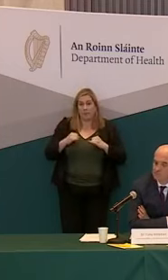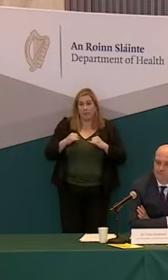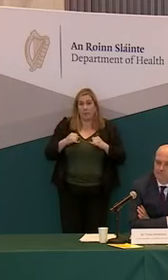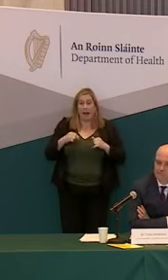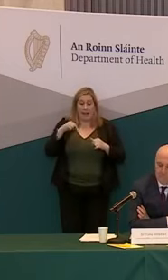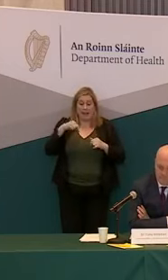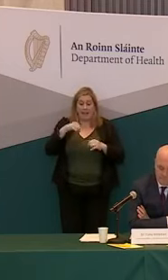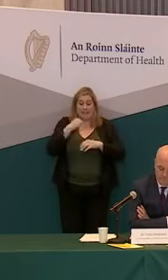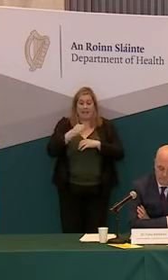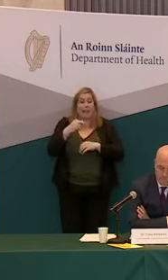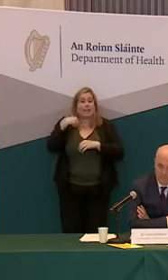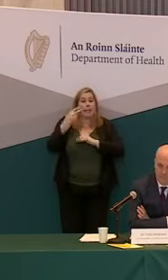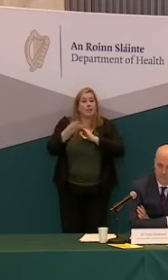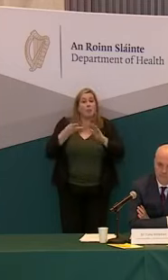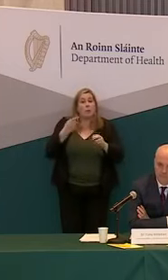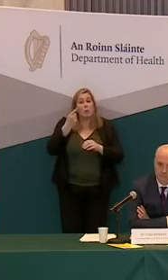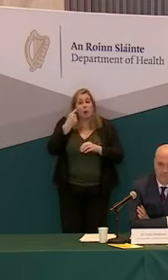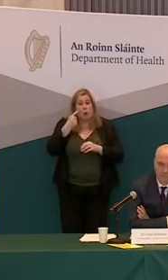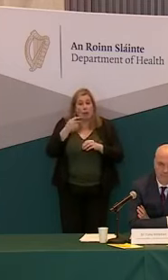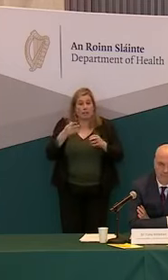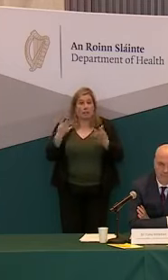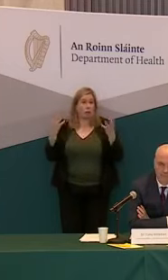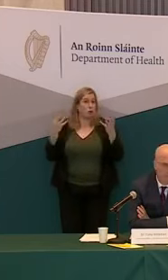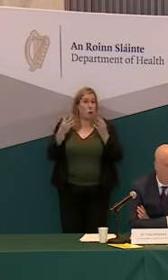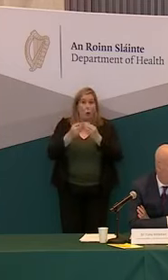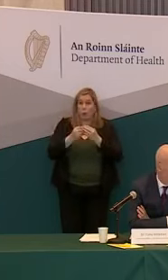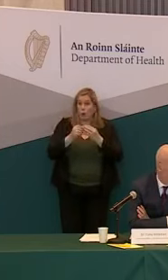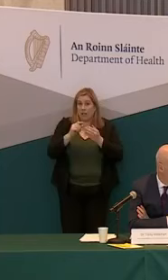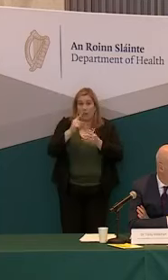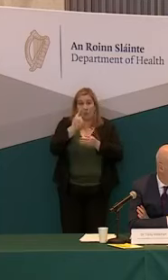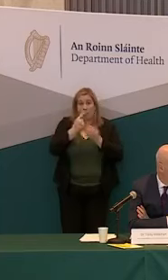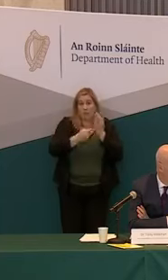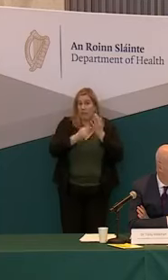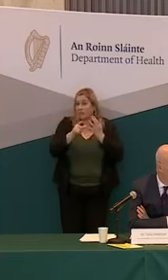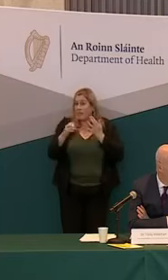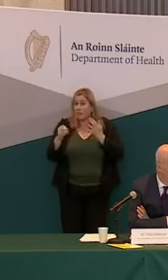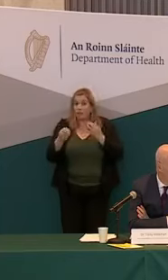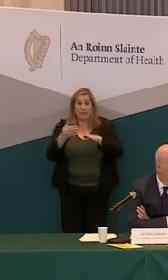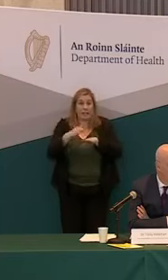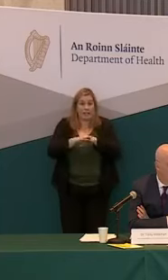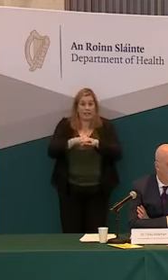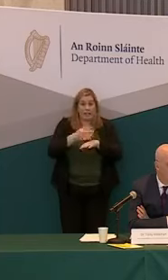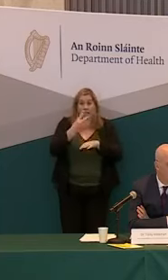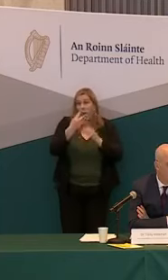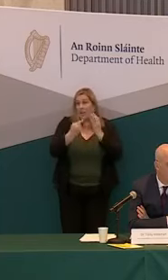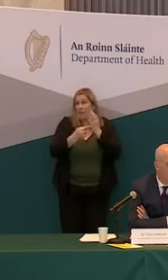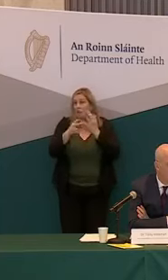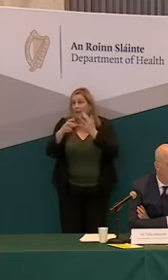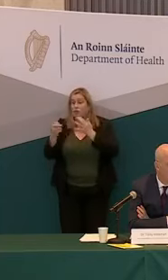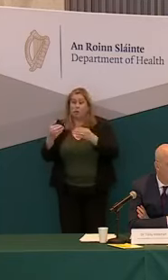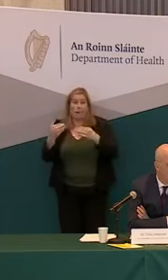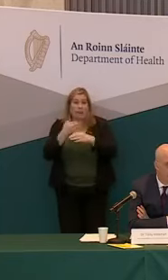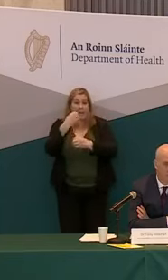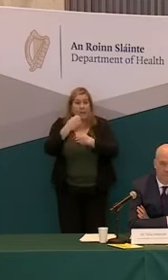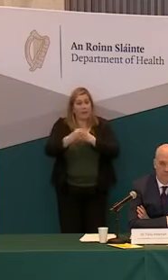at a total of 1,700 deaths and 4,800 deaths by the end of the month. So this is a